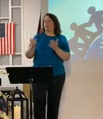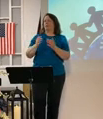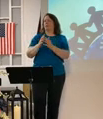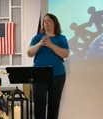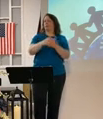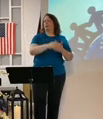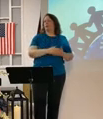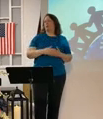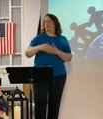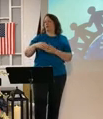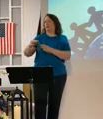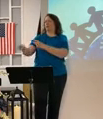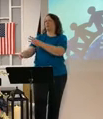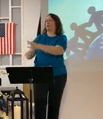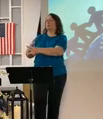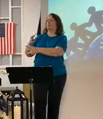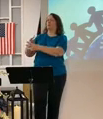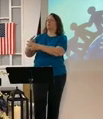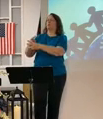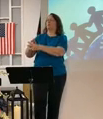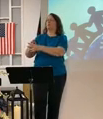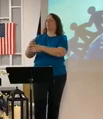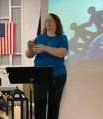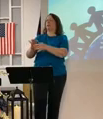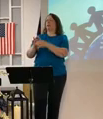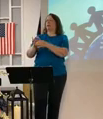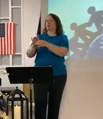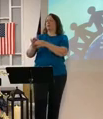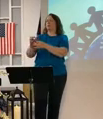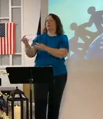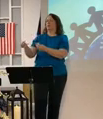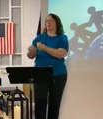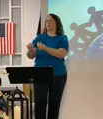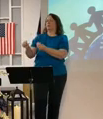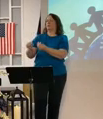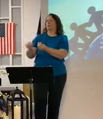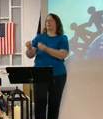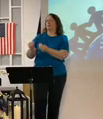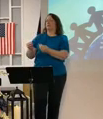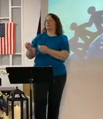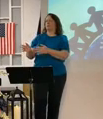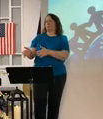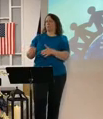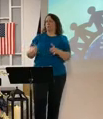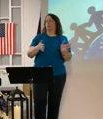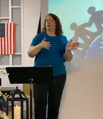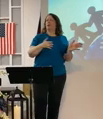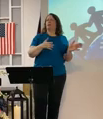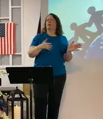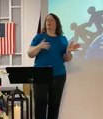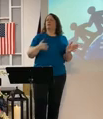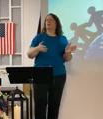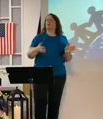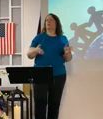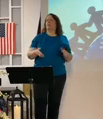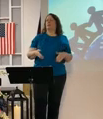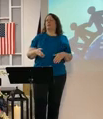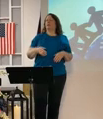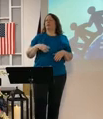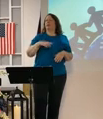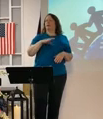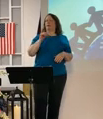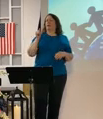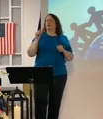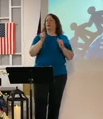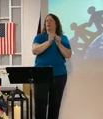the world. And Father, be with the missionaries on the field. Be with those who are preparing to go. Be with those who are home right now,